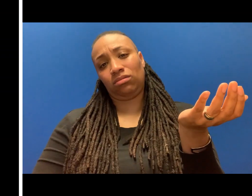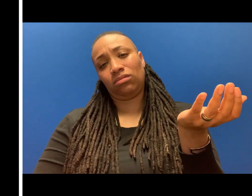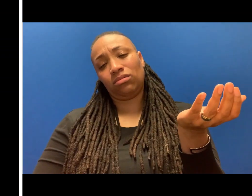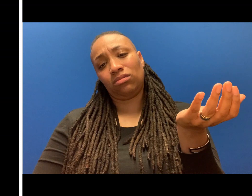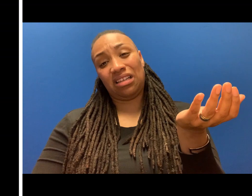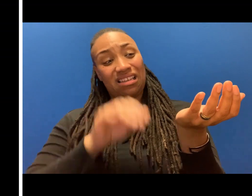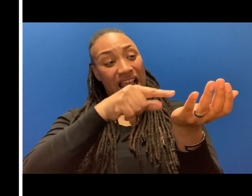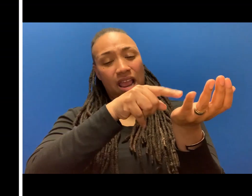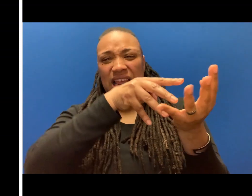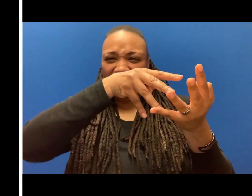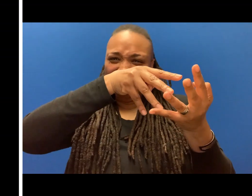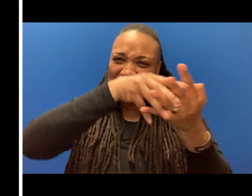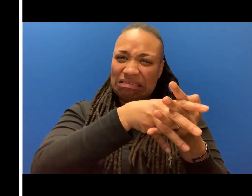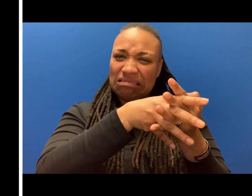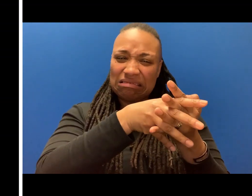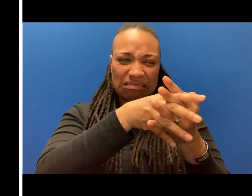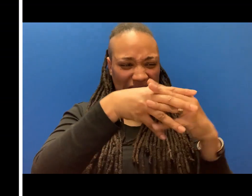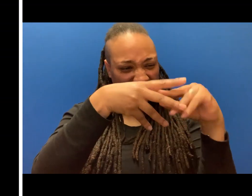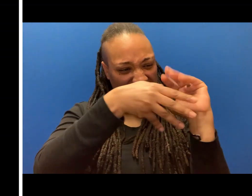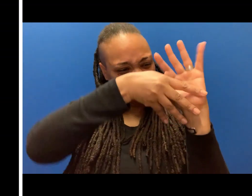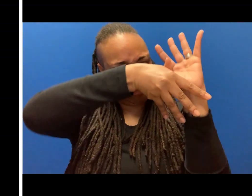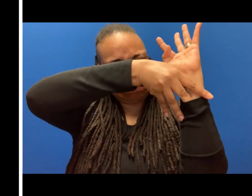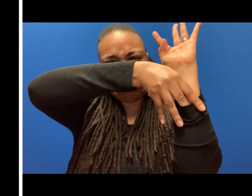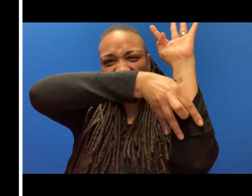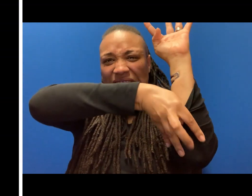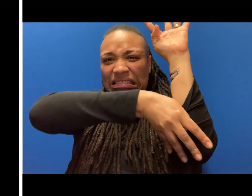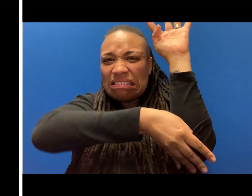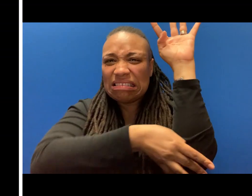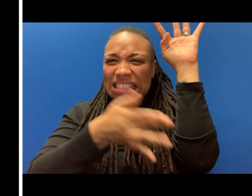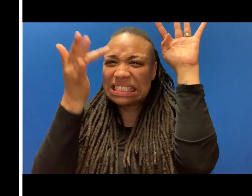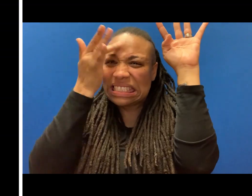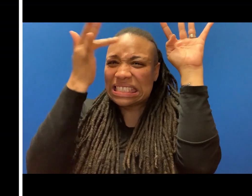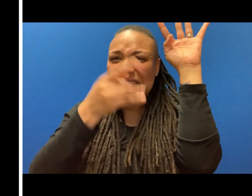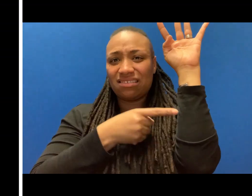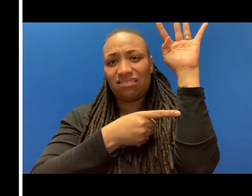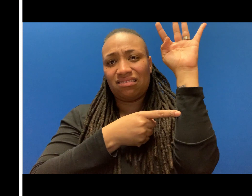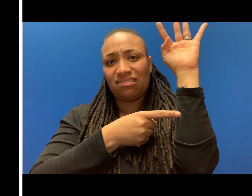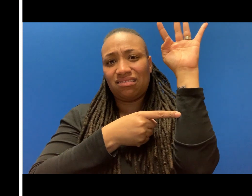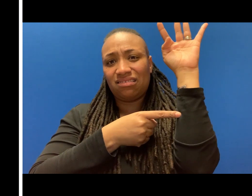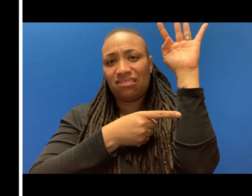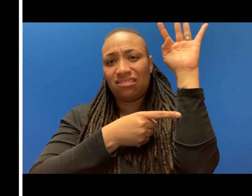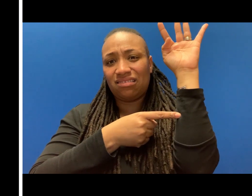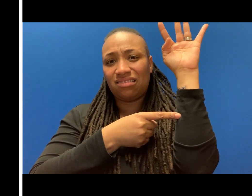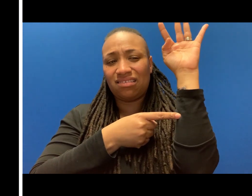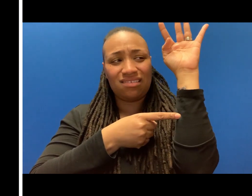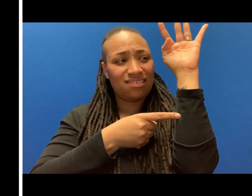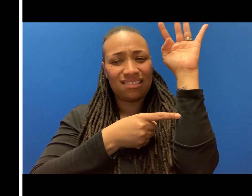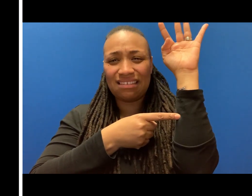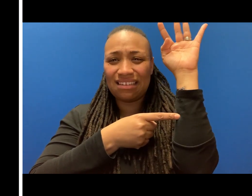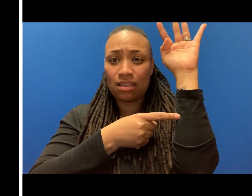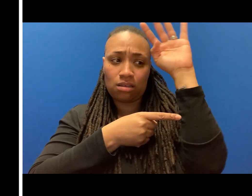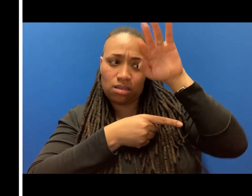the root of the sickness that is white supremacist delusion. That white people